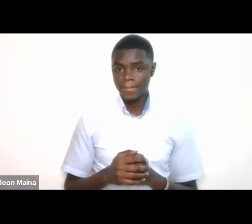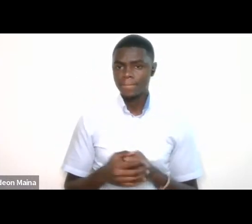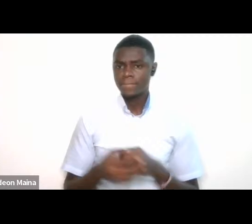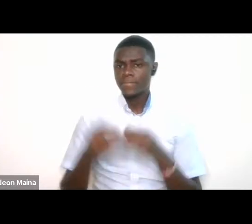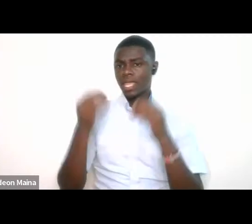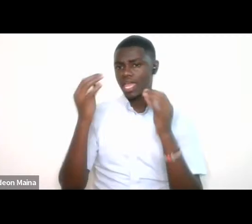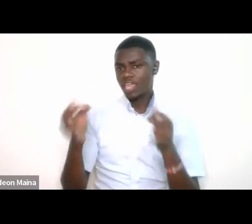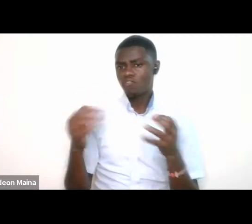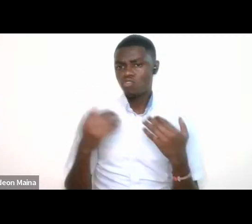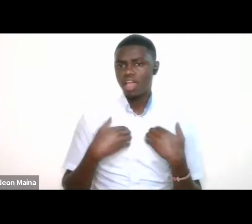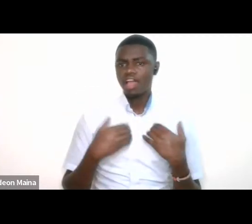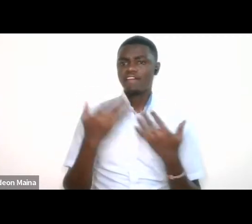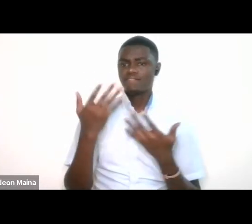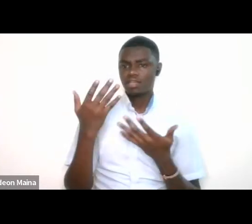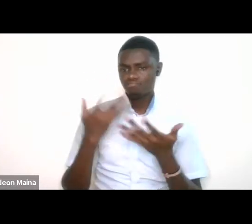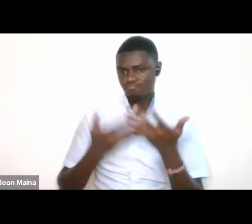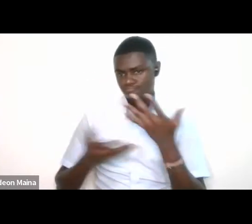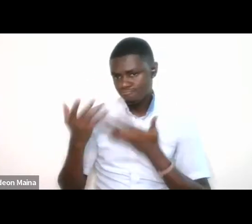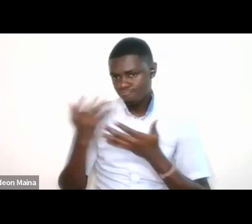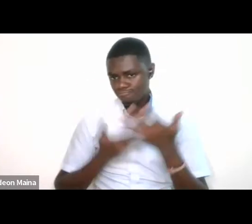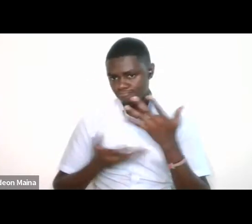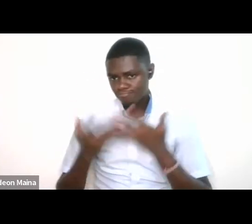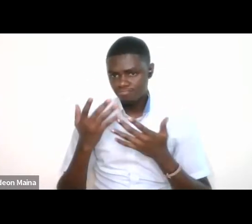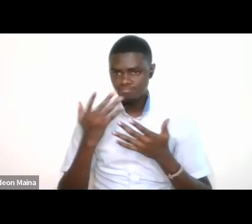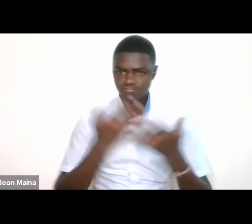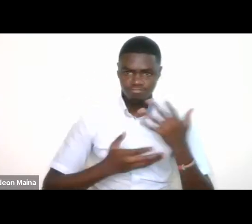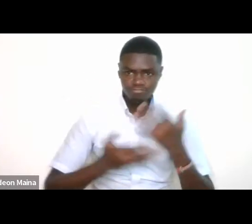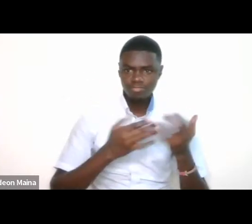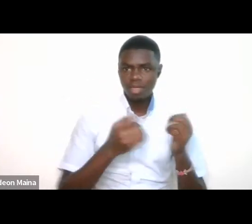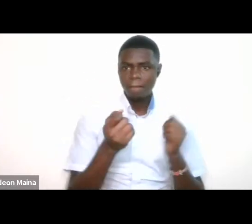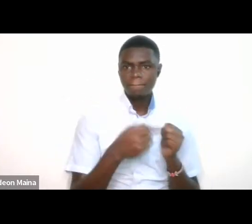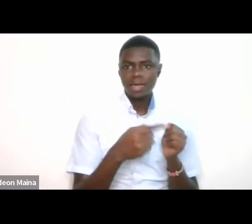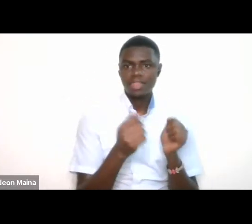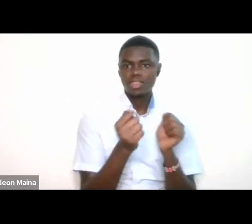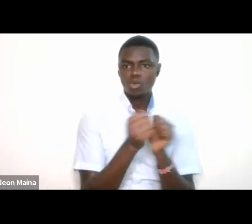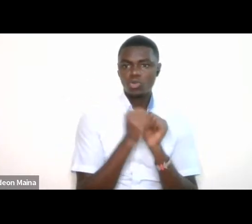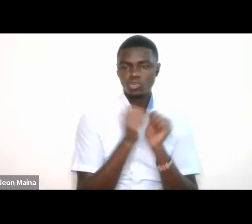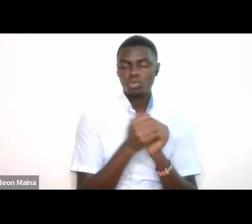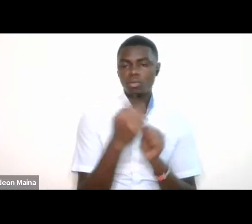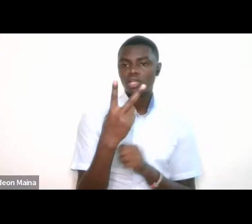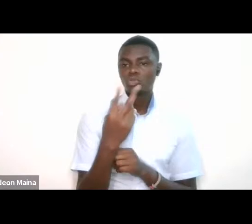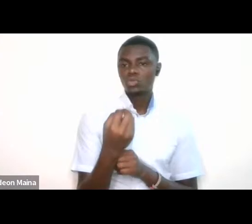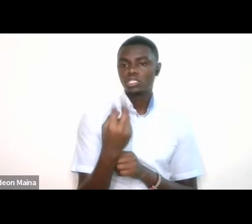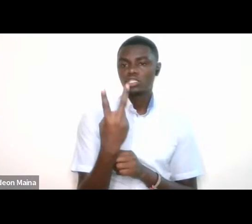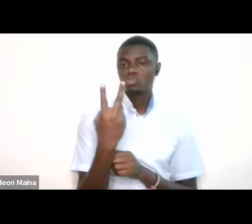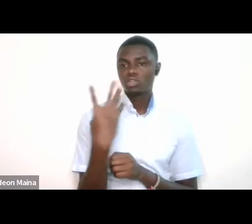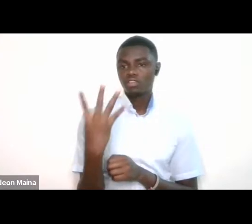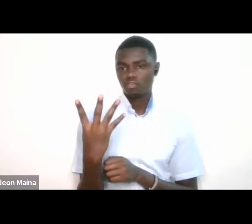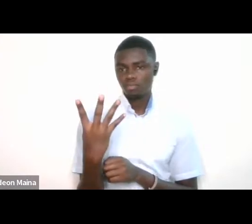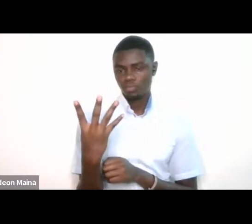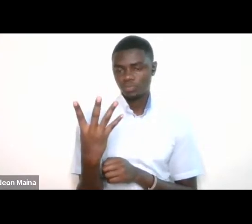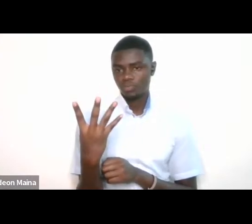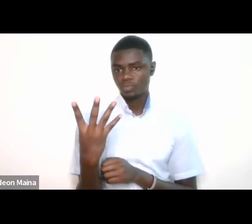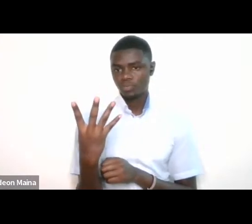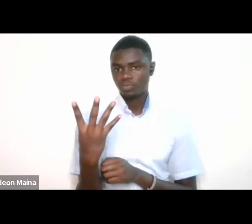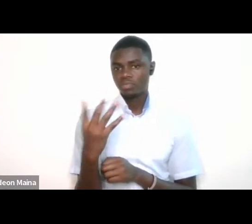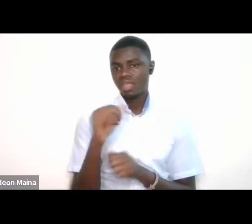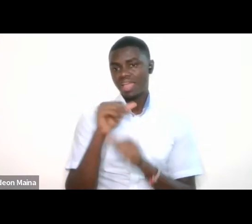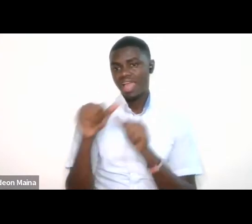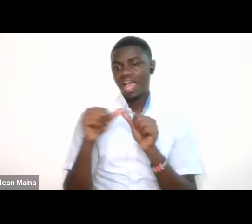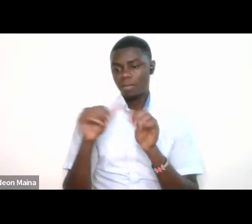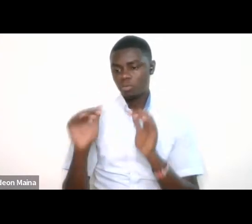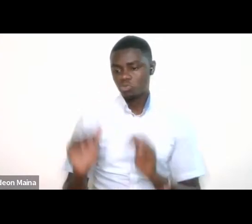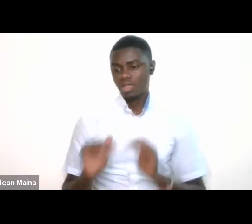this conversation in October 2024 about advancing